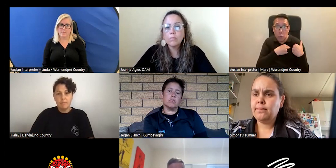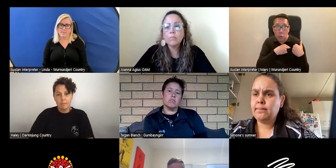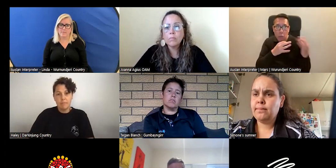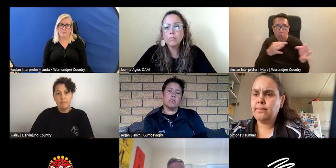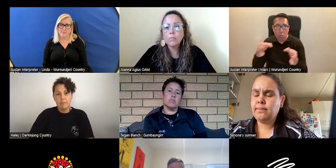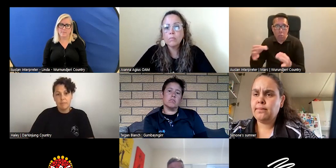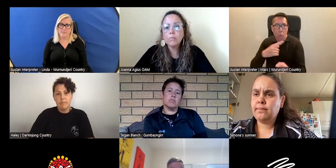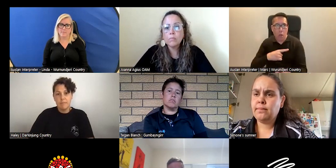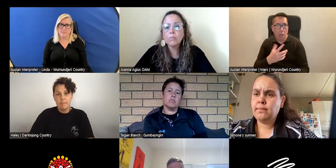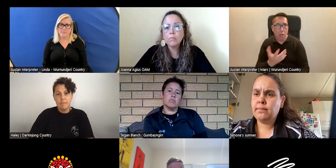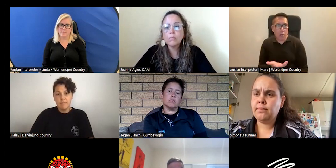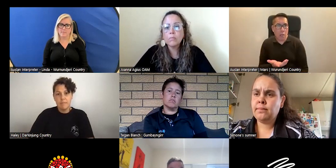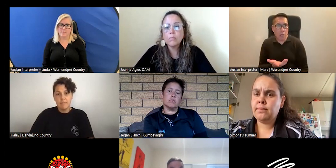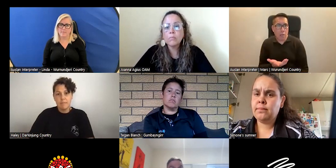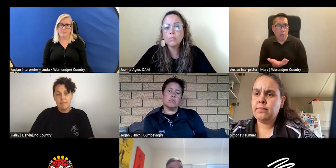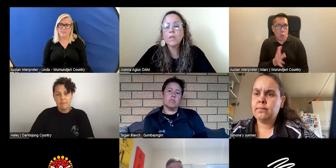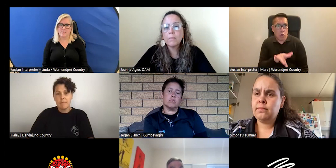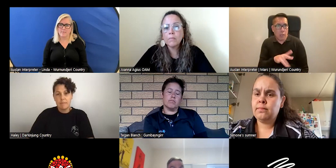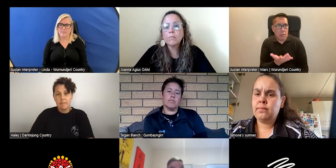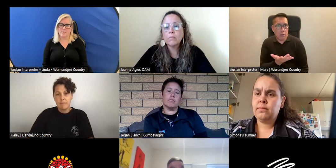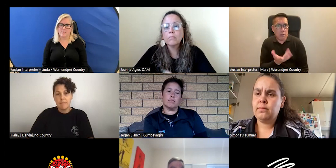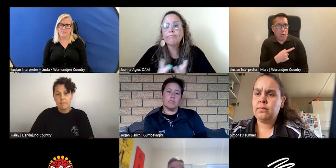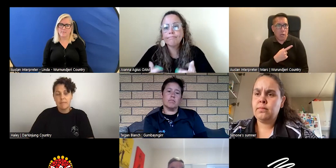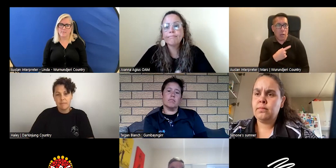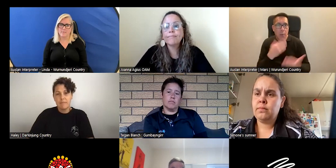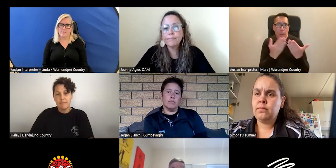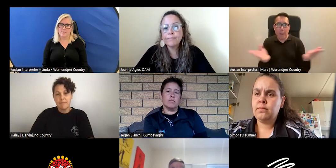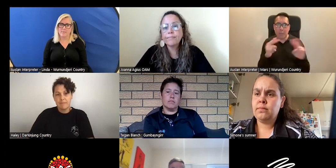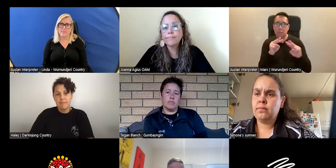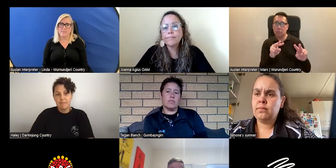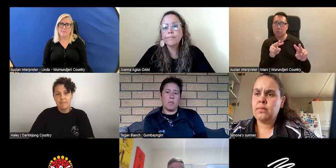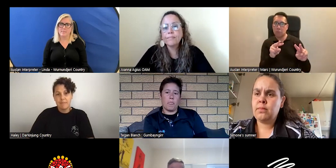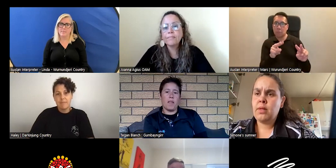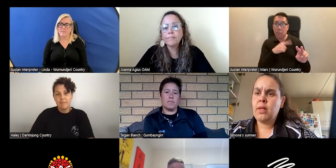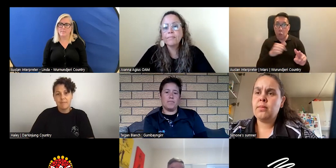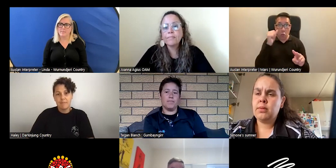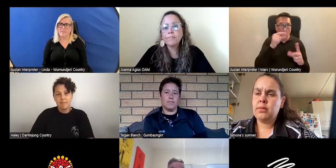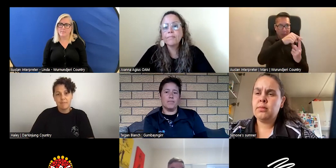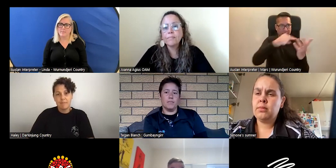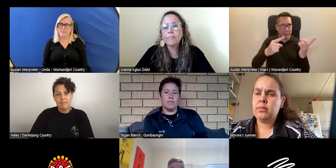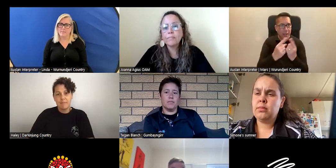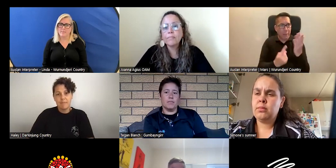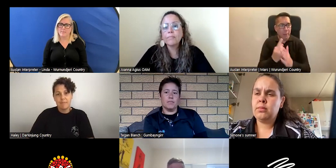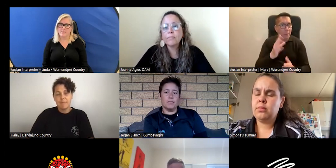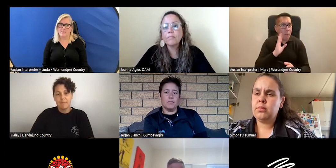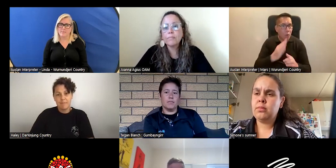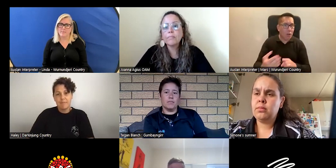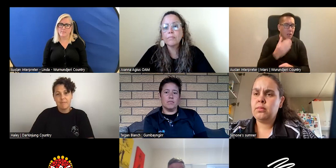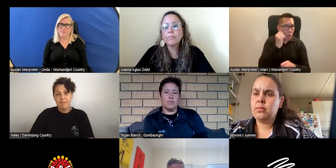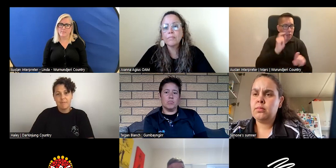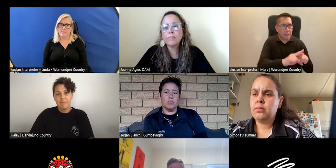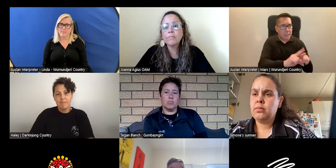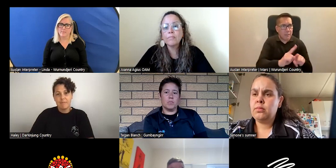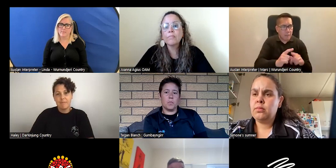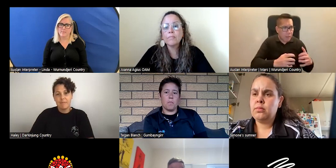done? And we get to put that done in a public way, because we know that these things might happen through some advisory bodies that we've got in